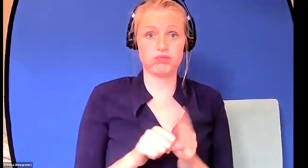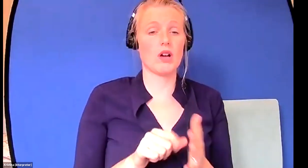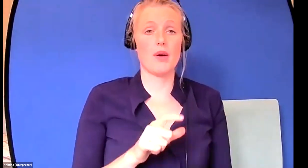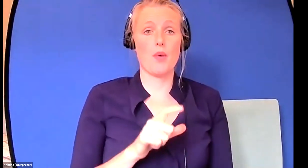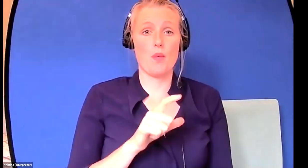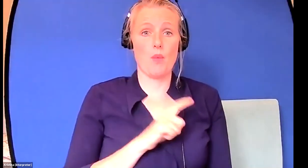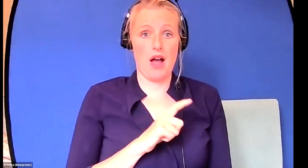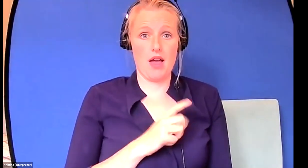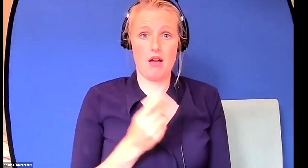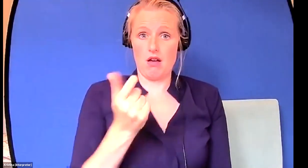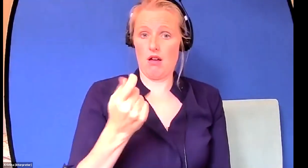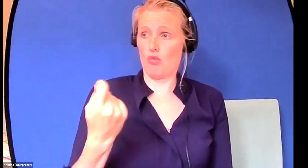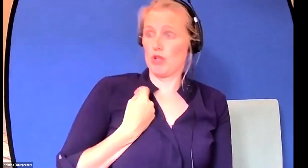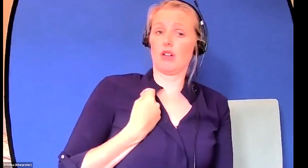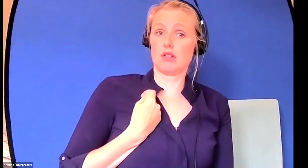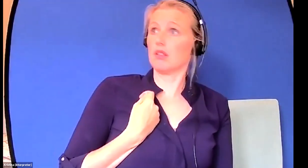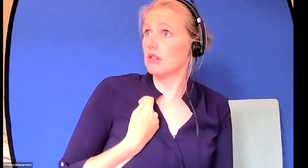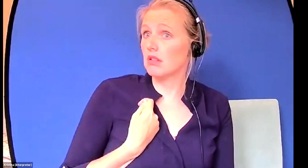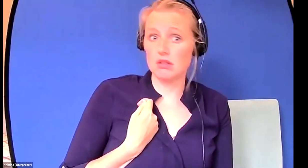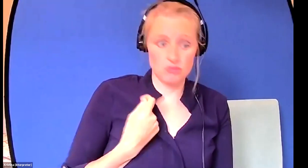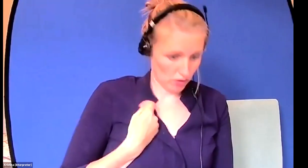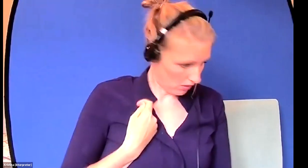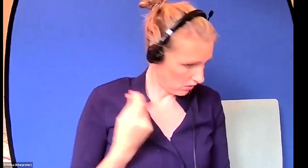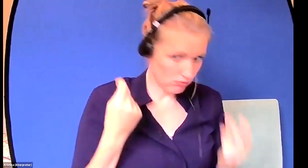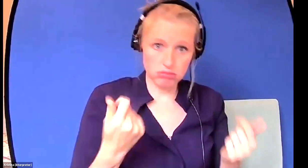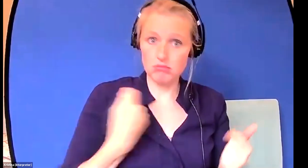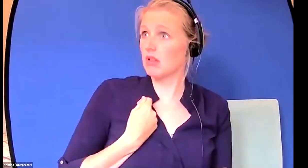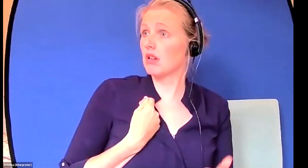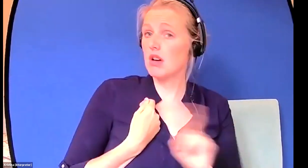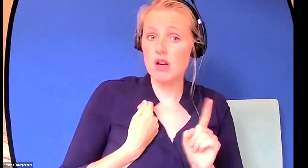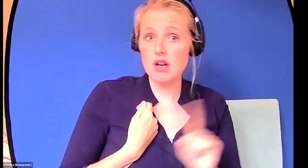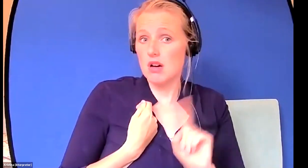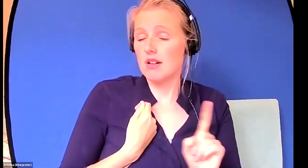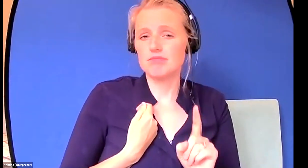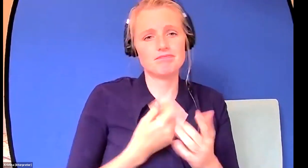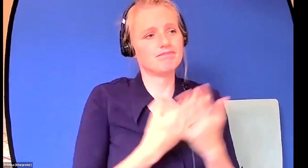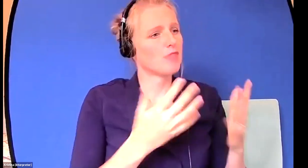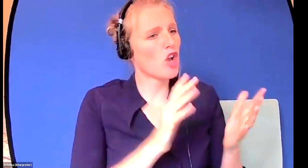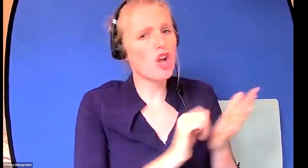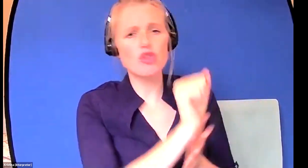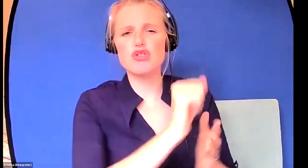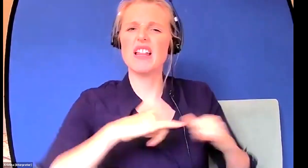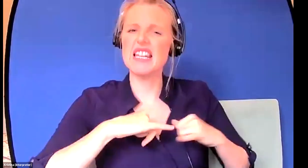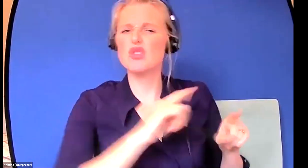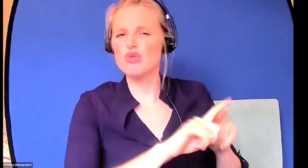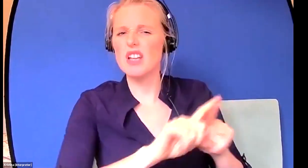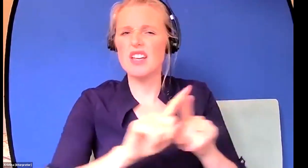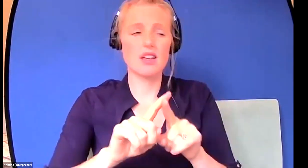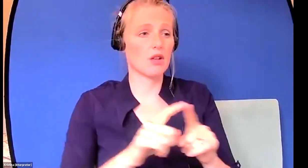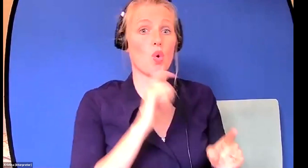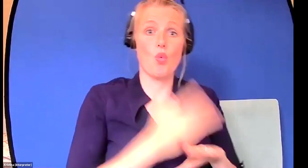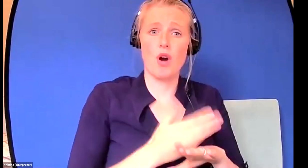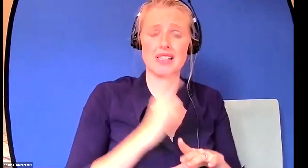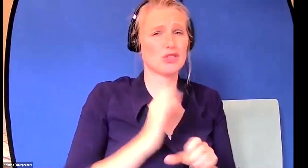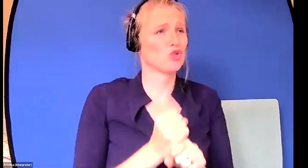and enforced redundancy as a consequence of the pandemic. Across all cultural industries, workers have reported being stressed,